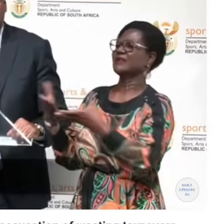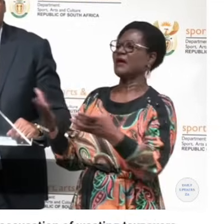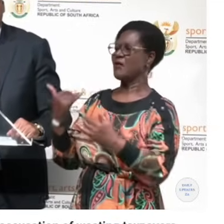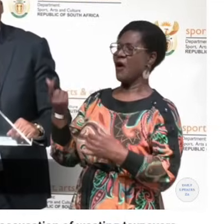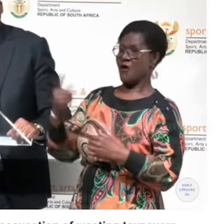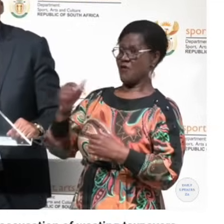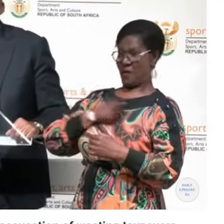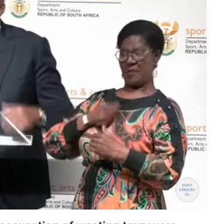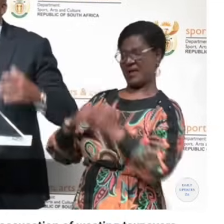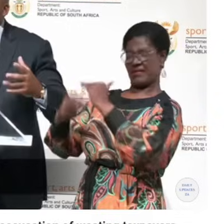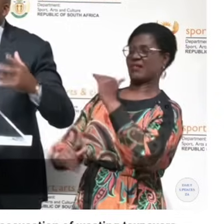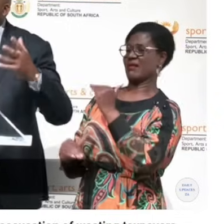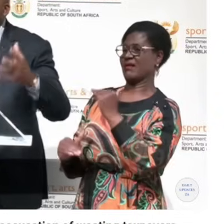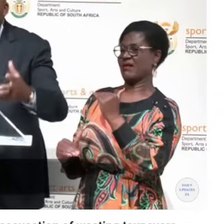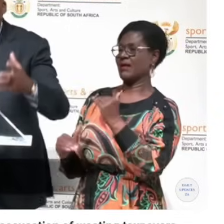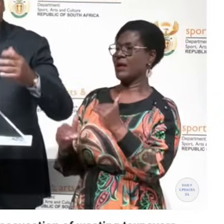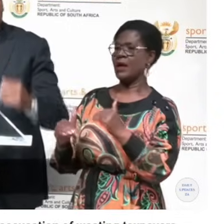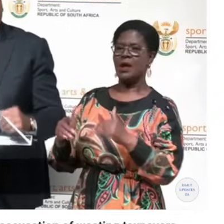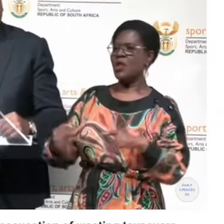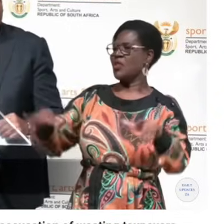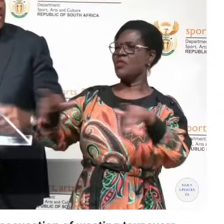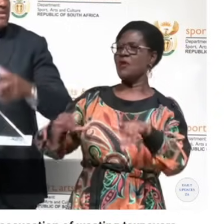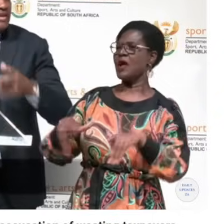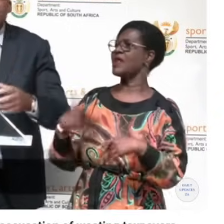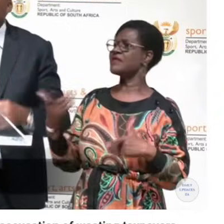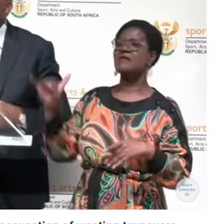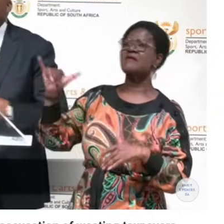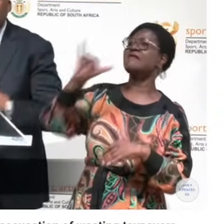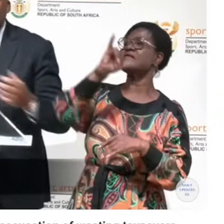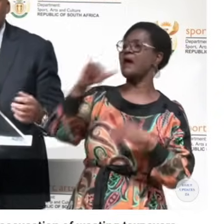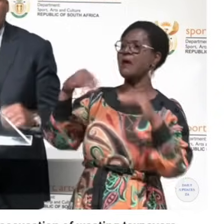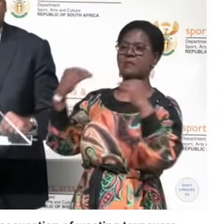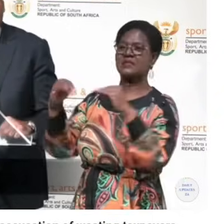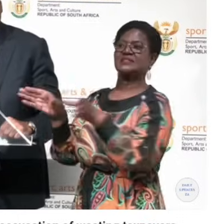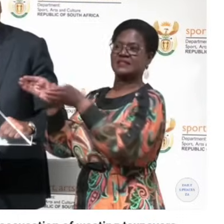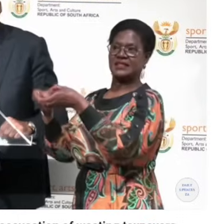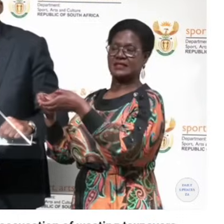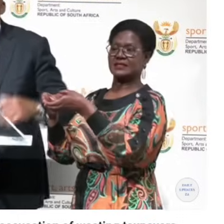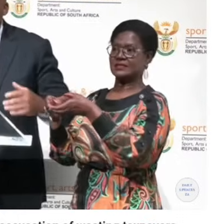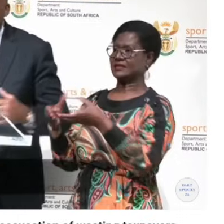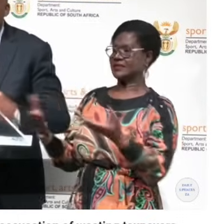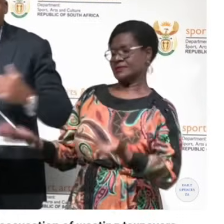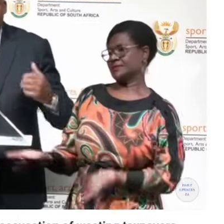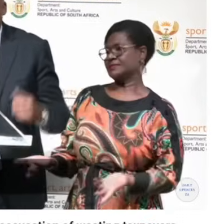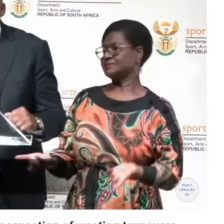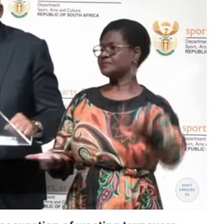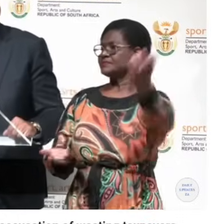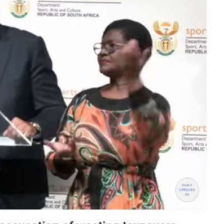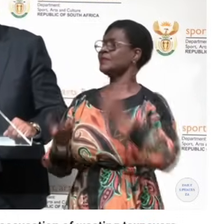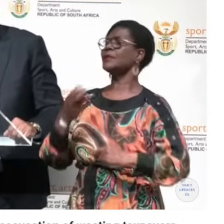downgrade. Locally, I fly like business class. But as a minister, you must fly economy class. The other day I was